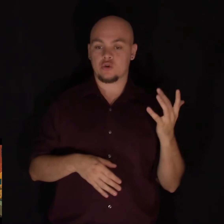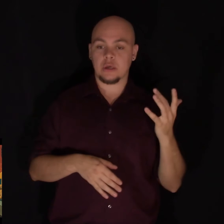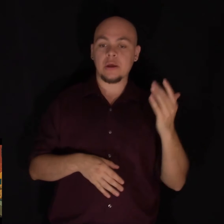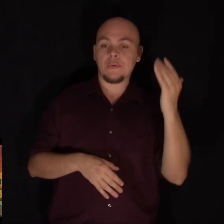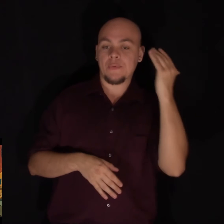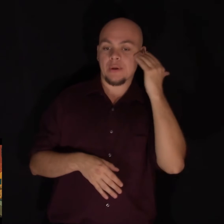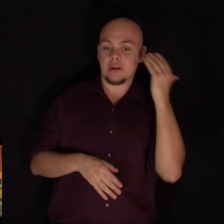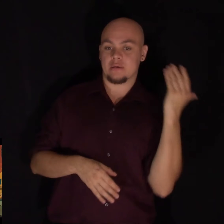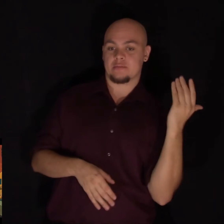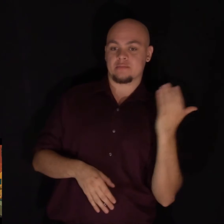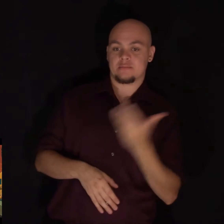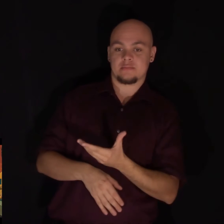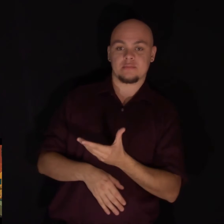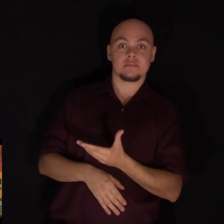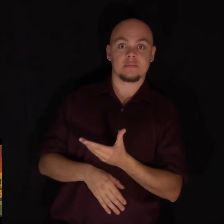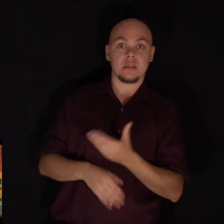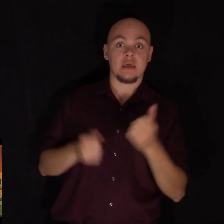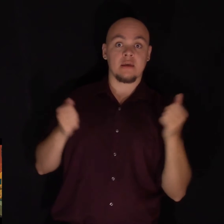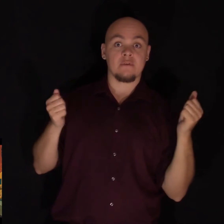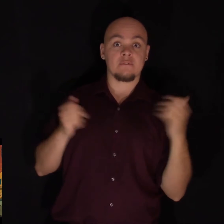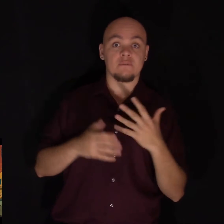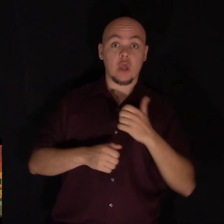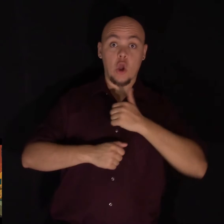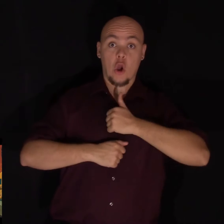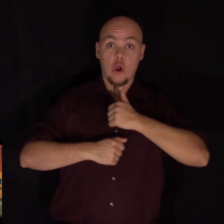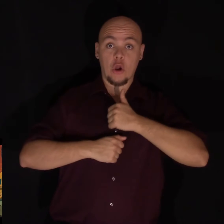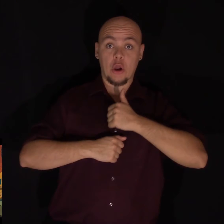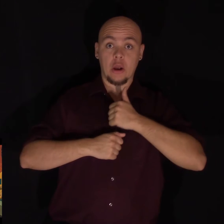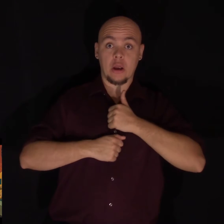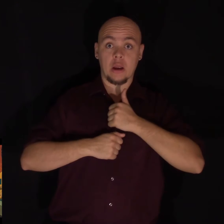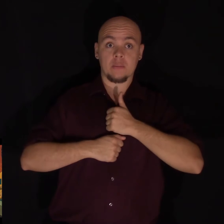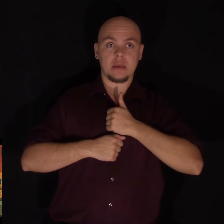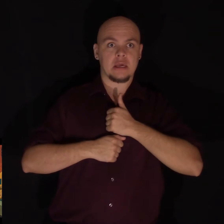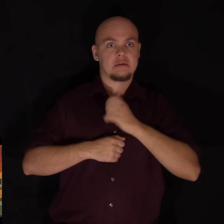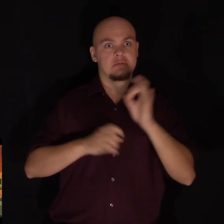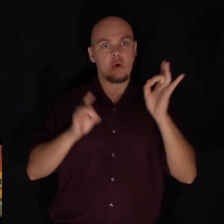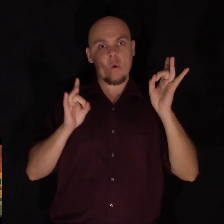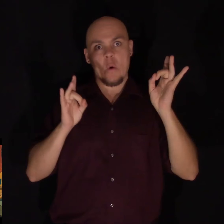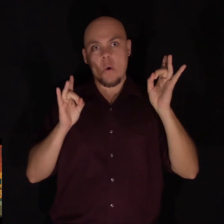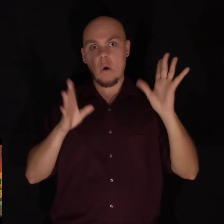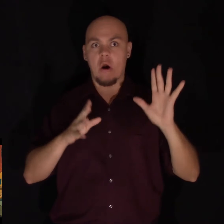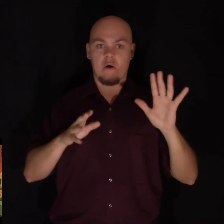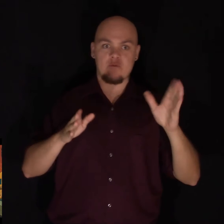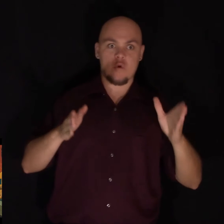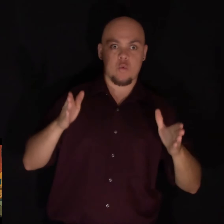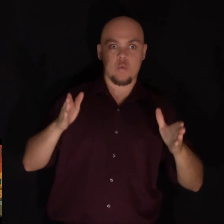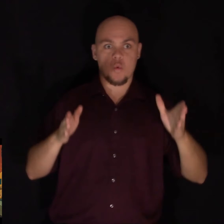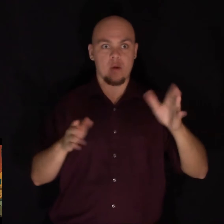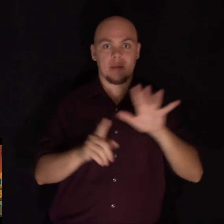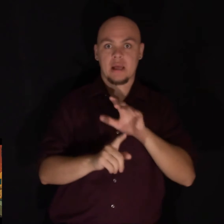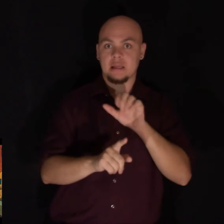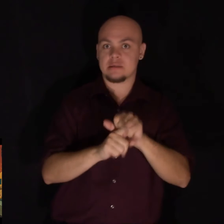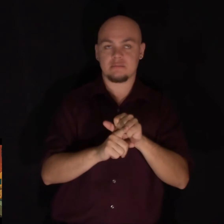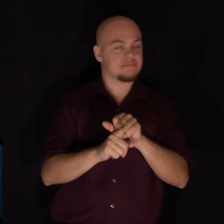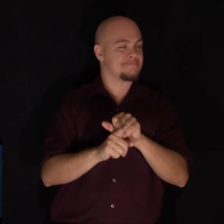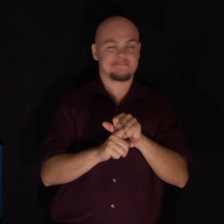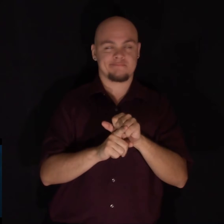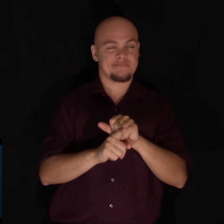as I have here, as a fear that armies of malicious robots will attack us. But that isn't the most likely